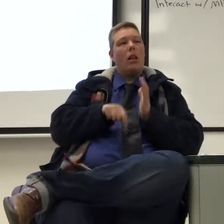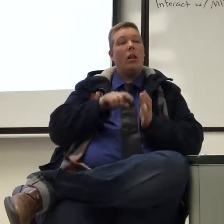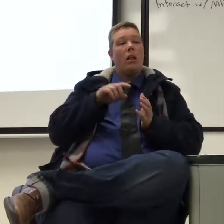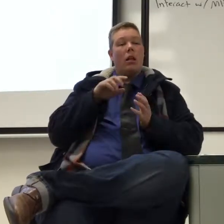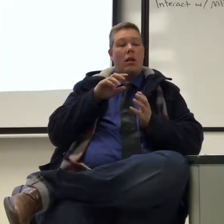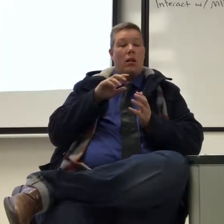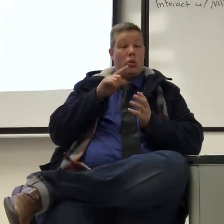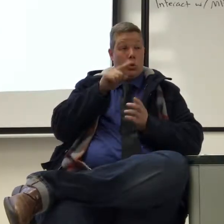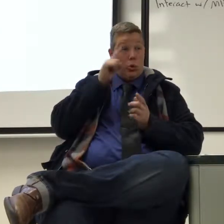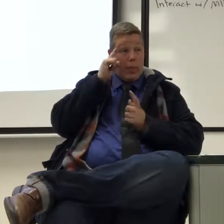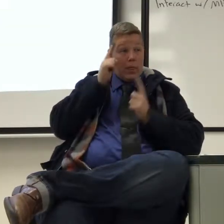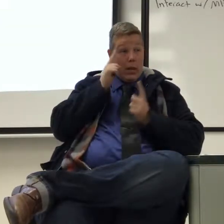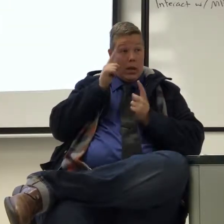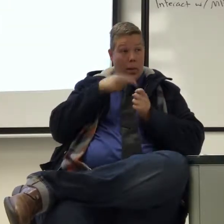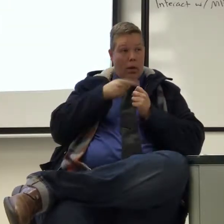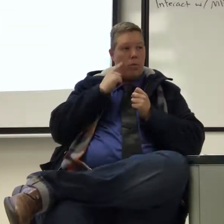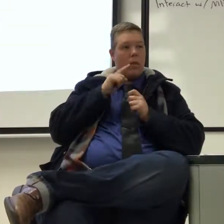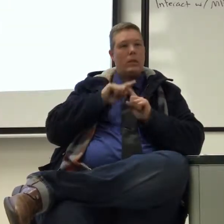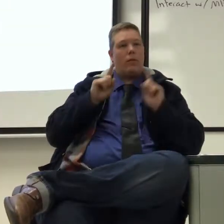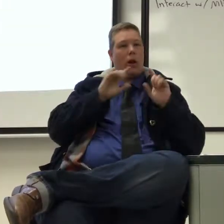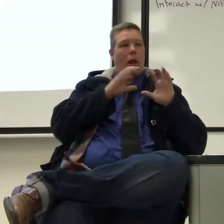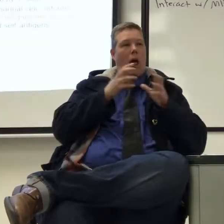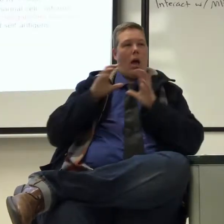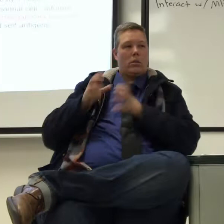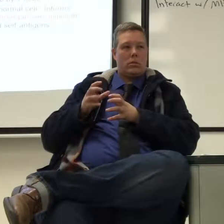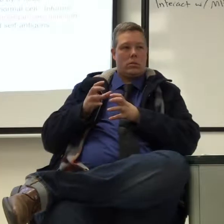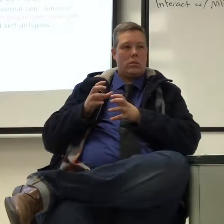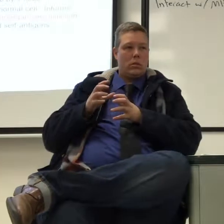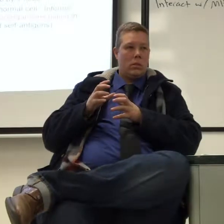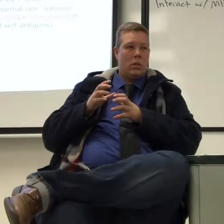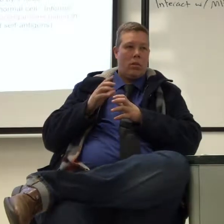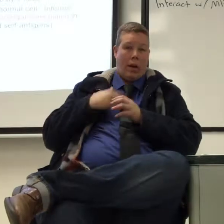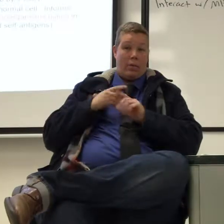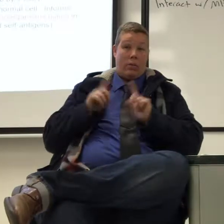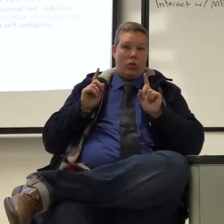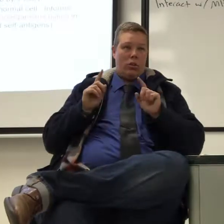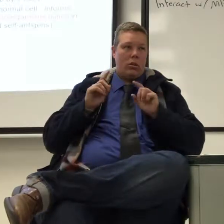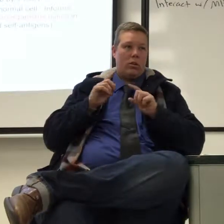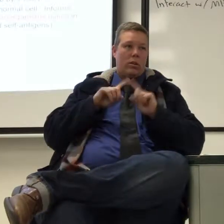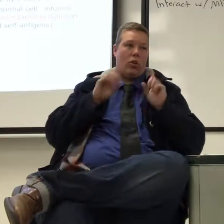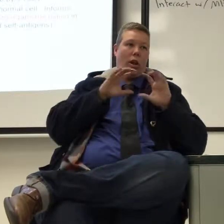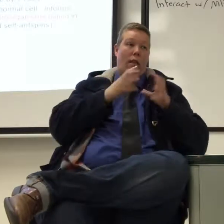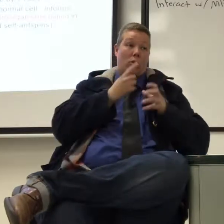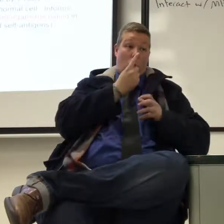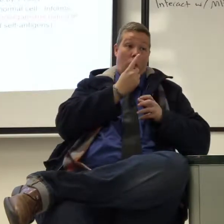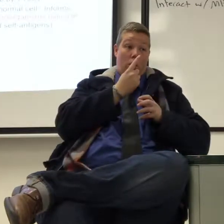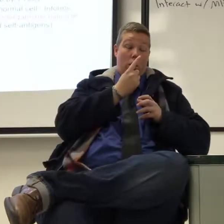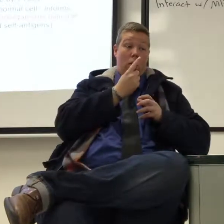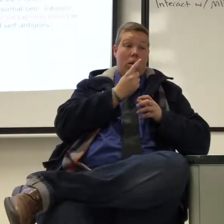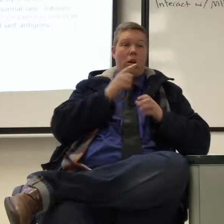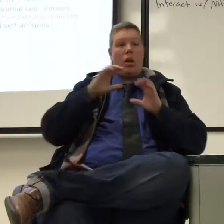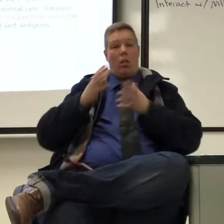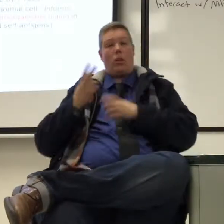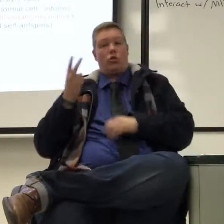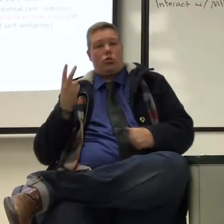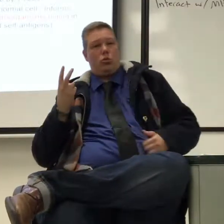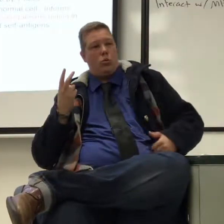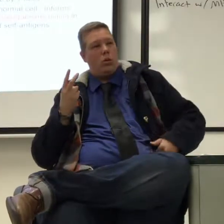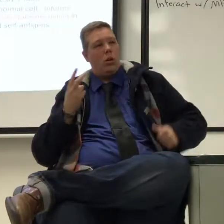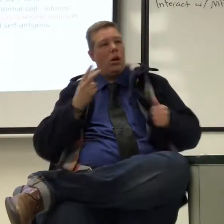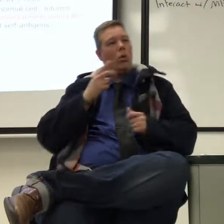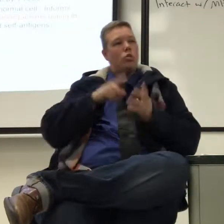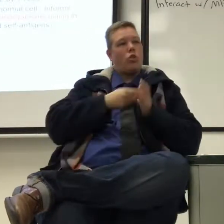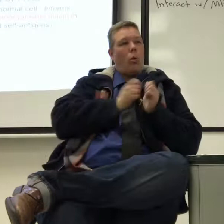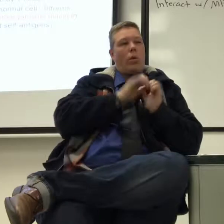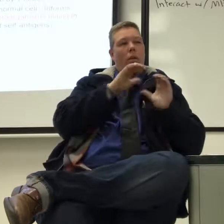about for the different classes, because there are differences, obviously. There are different classes. Class 1, Class 2. We'll start with